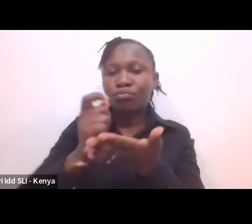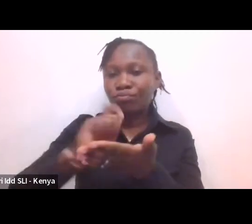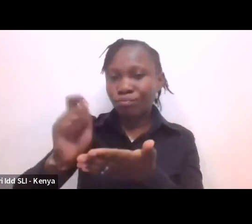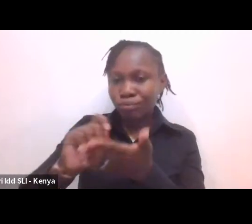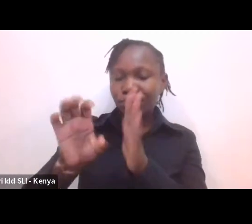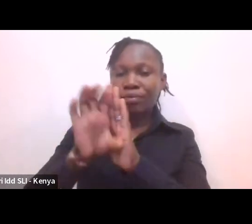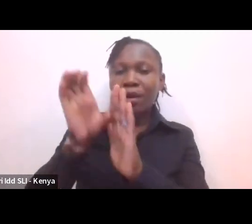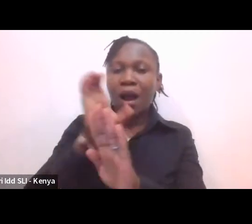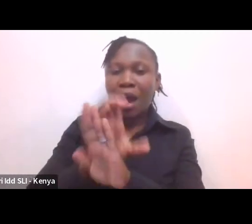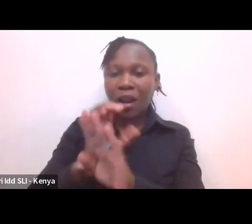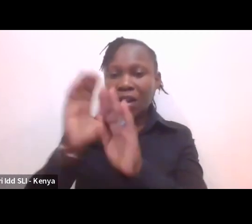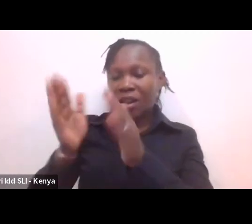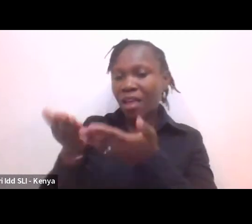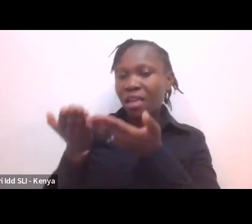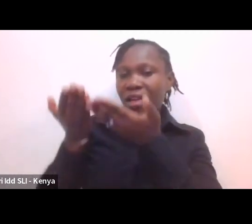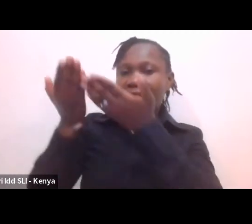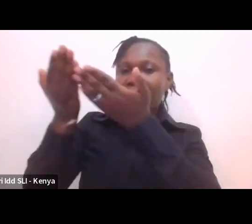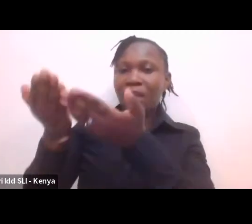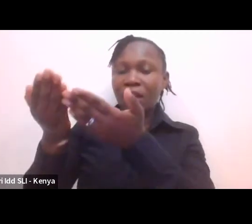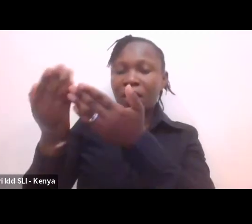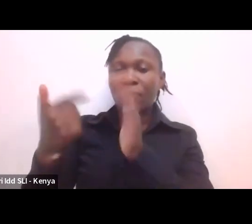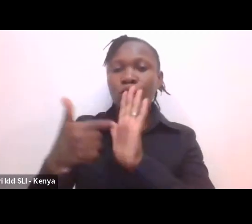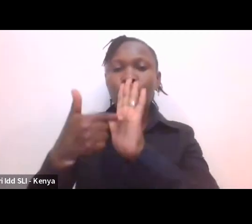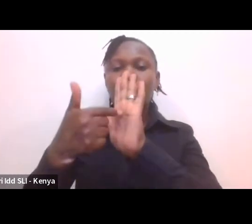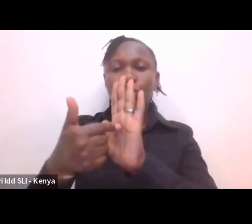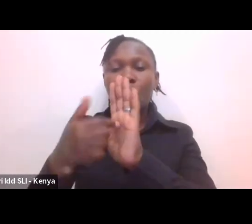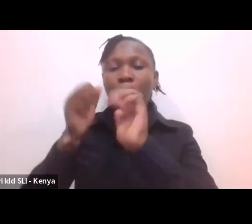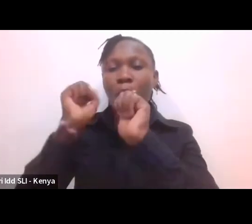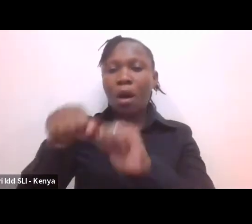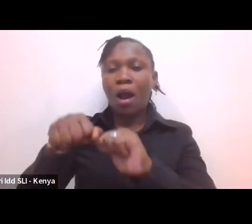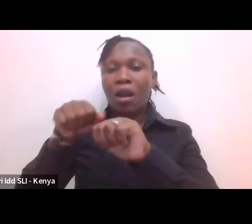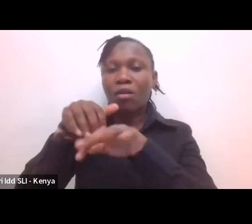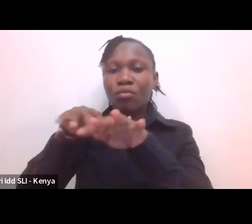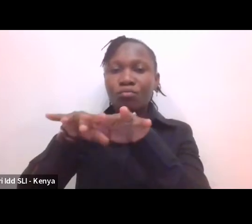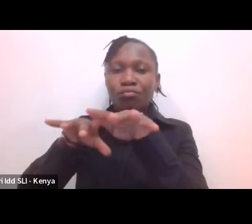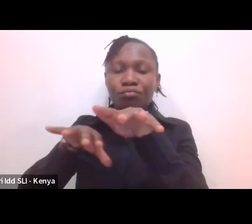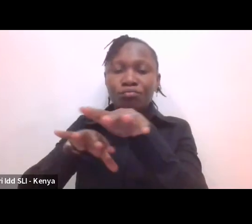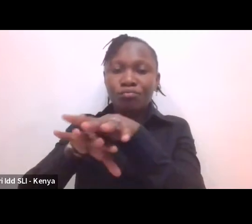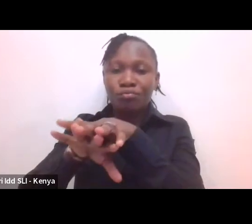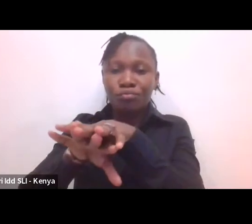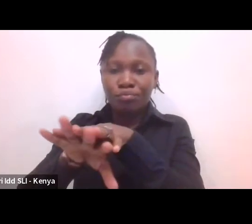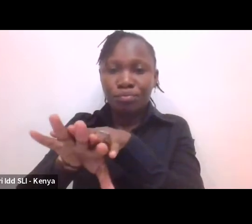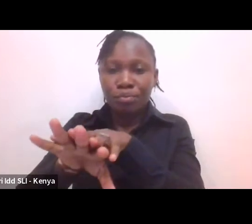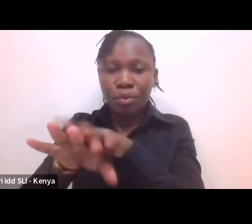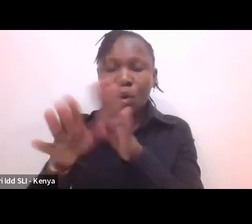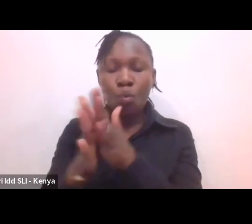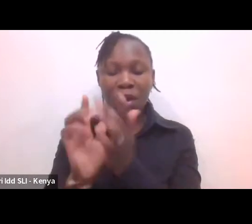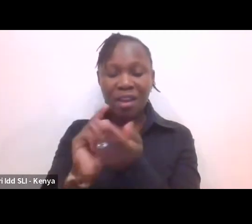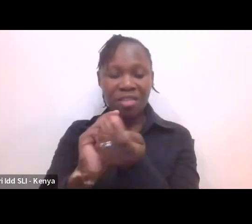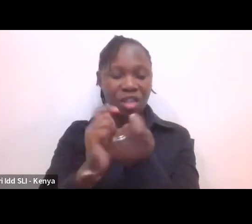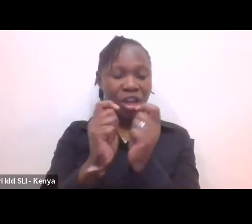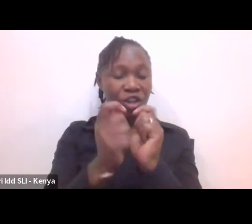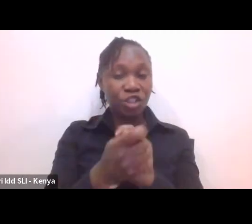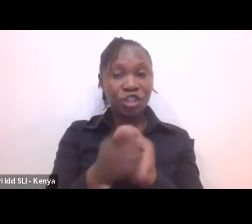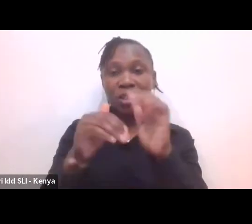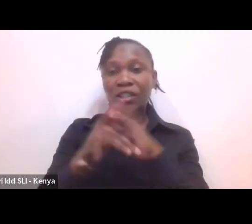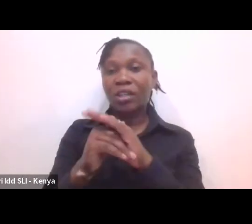ensure that they are in harmony with the often subtle shifts in their community and its